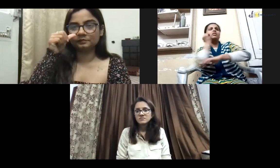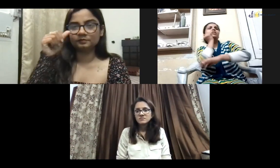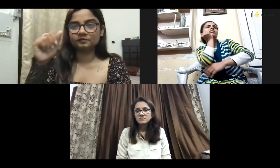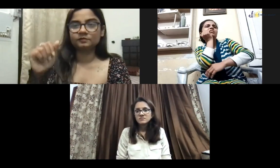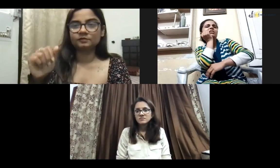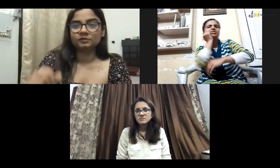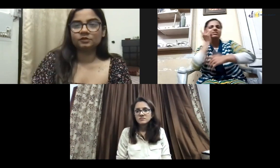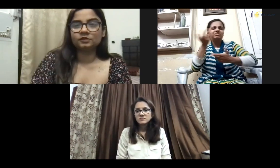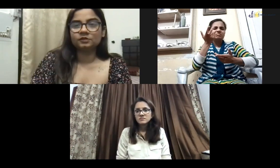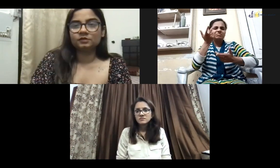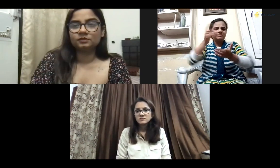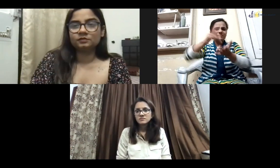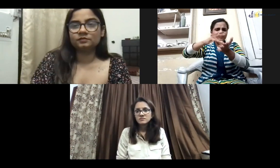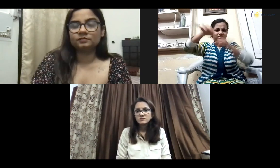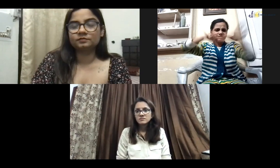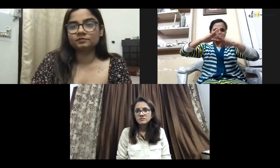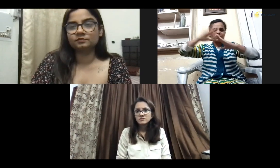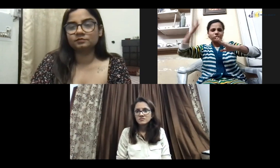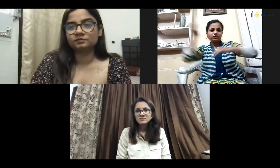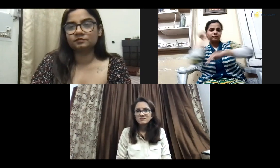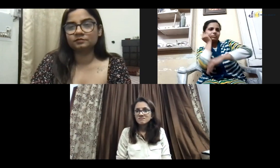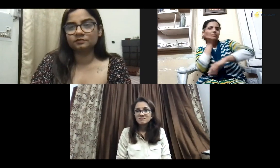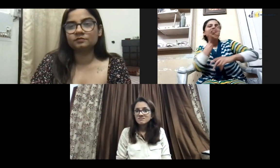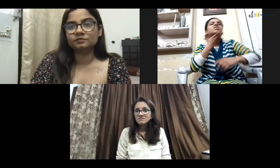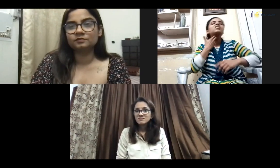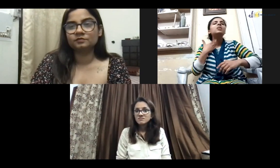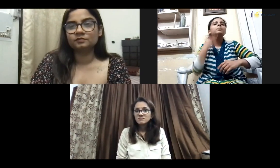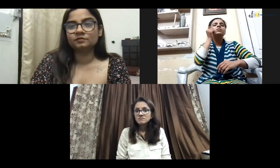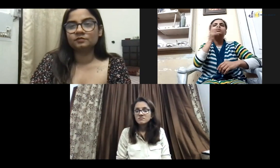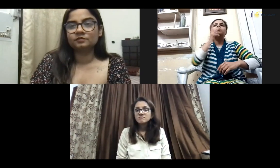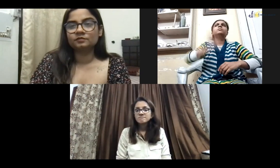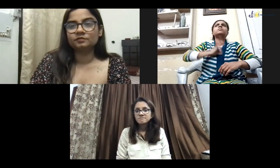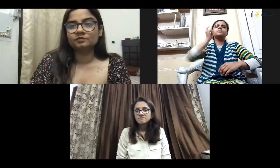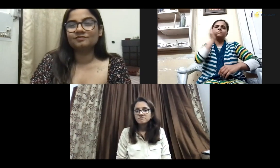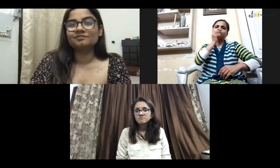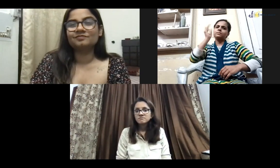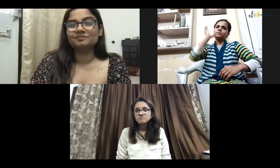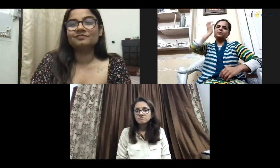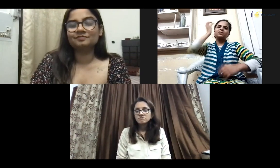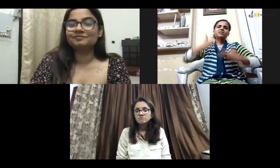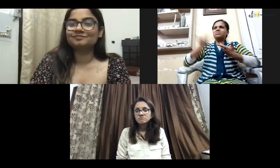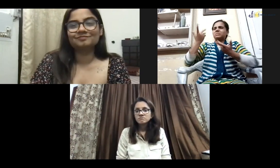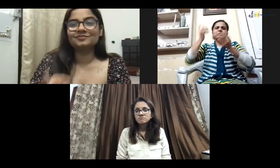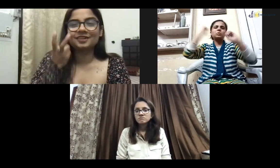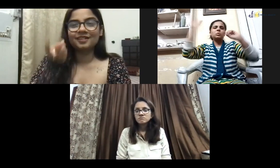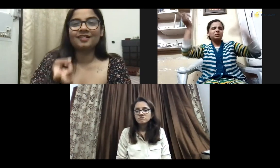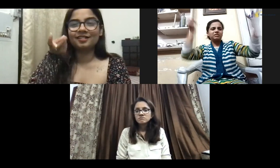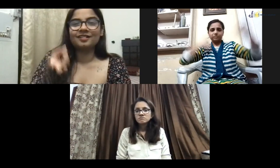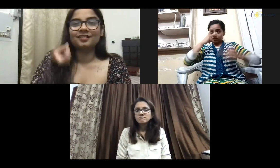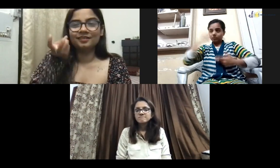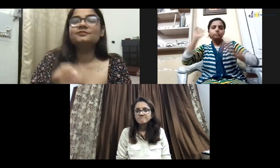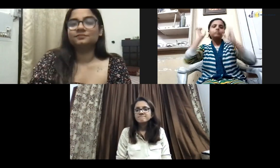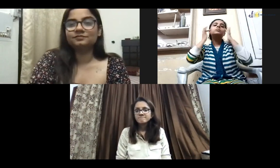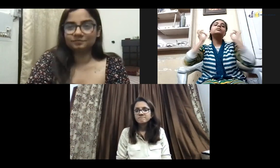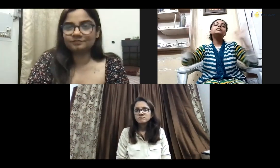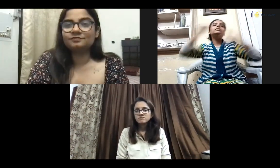angry also. He said that in cities, people would, the boys would sit outside their home, and they